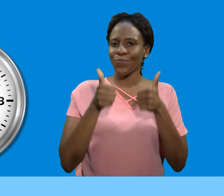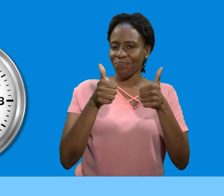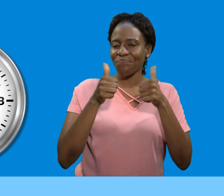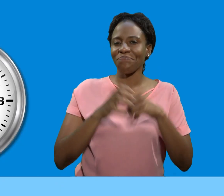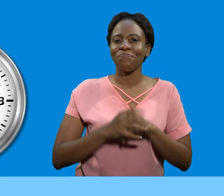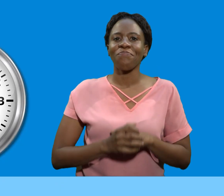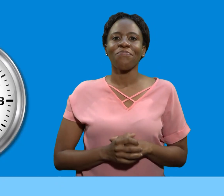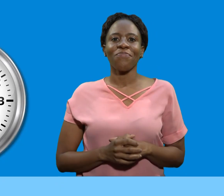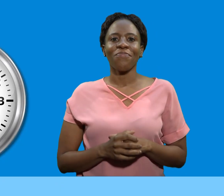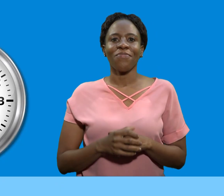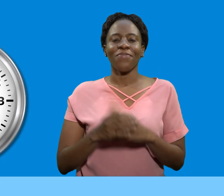Good.